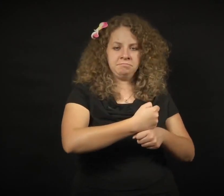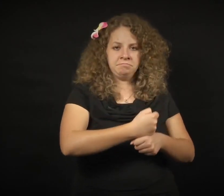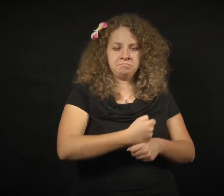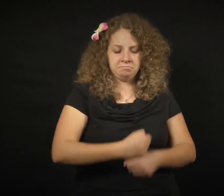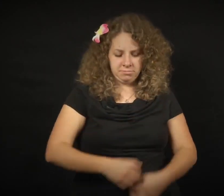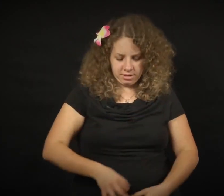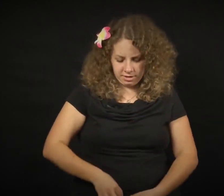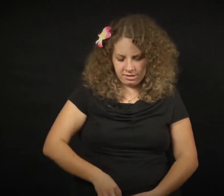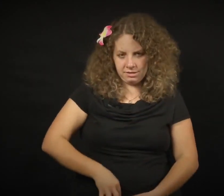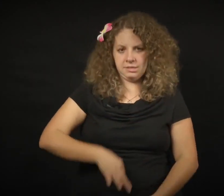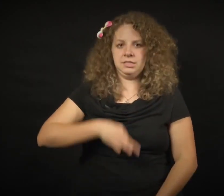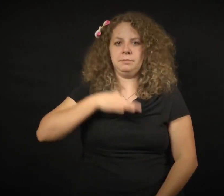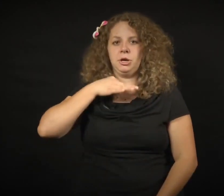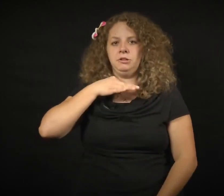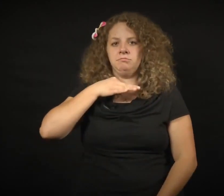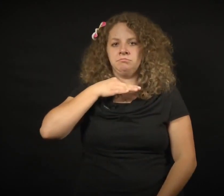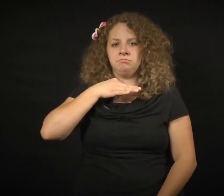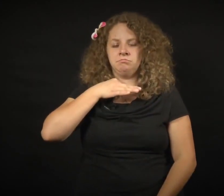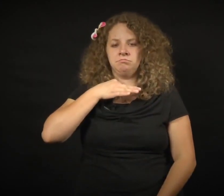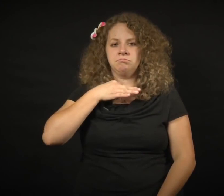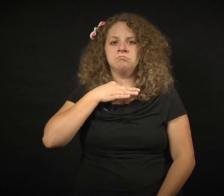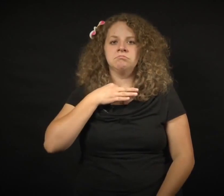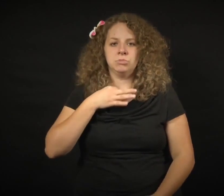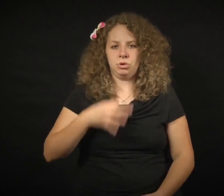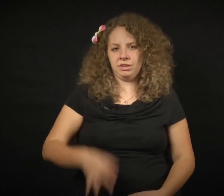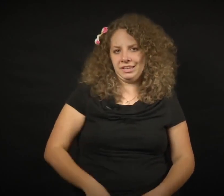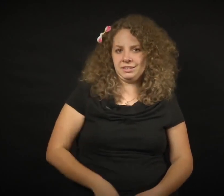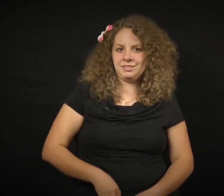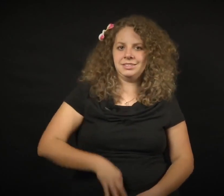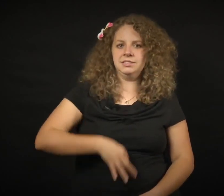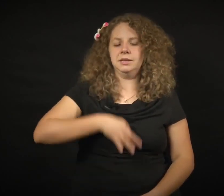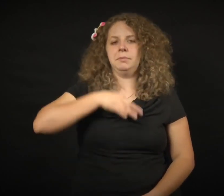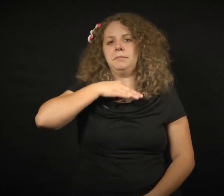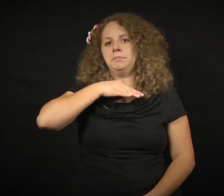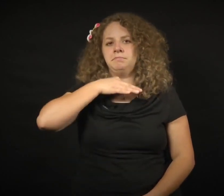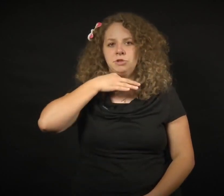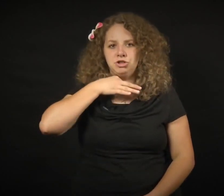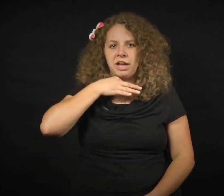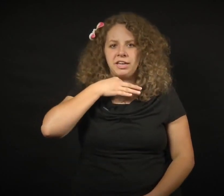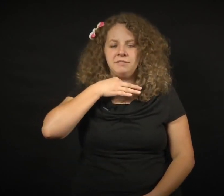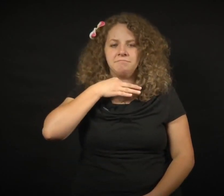And then zipper, or like to zip up your jacket.